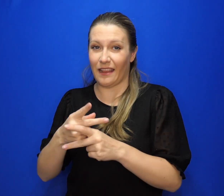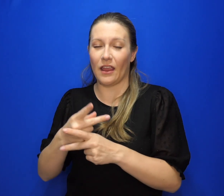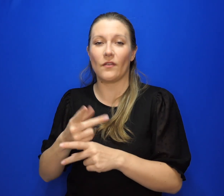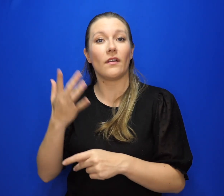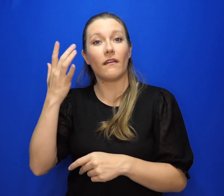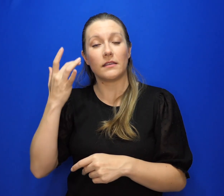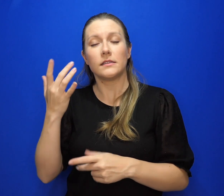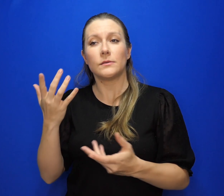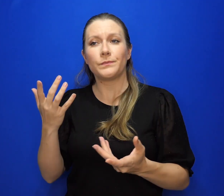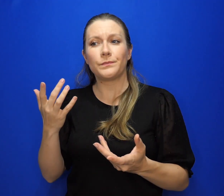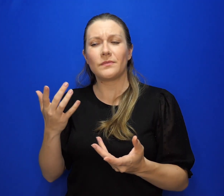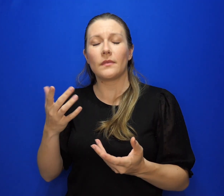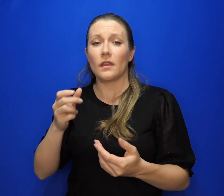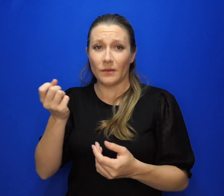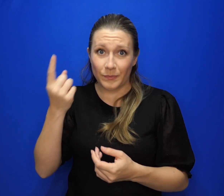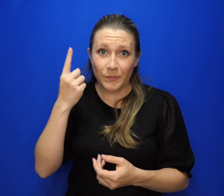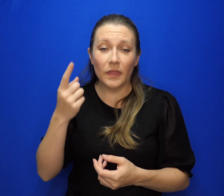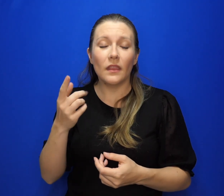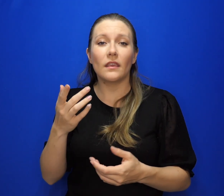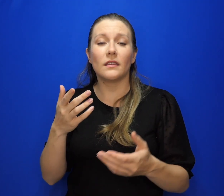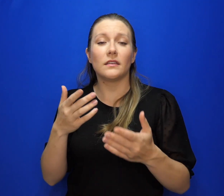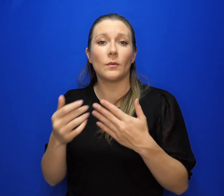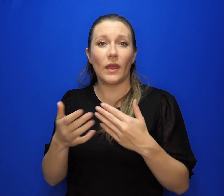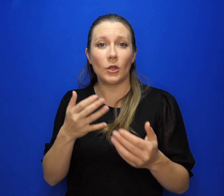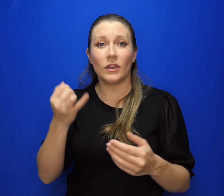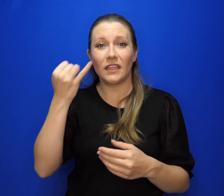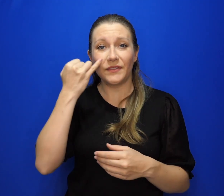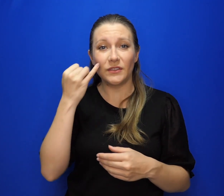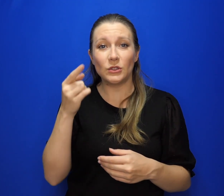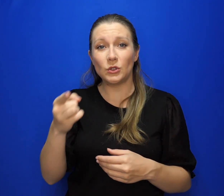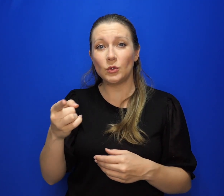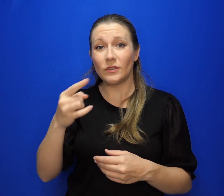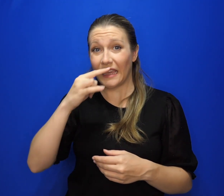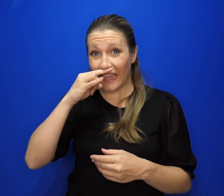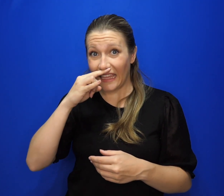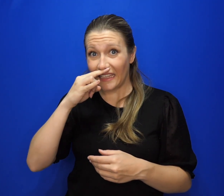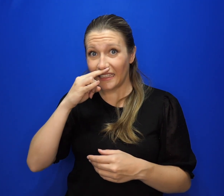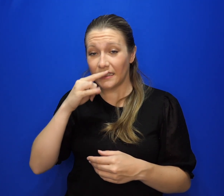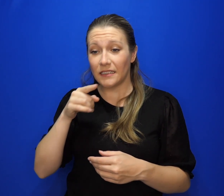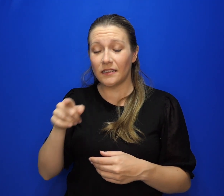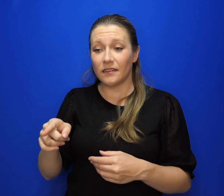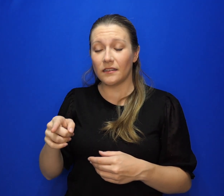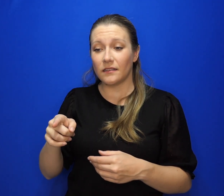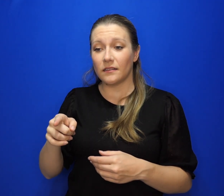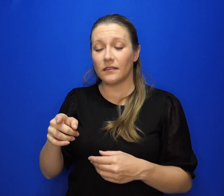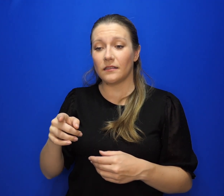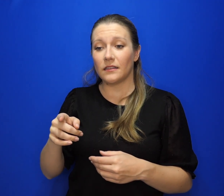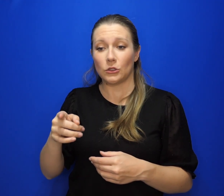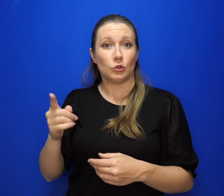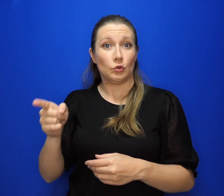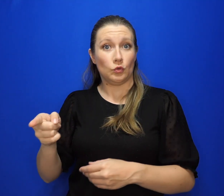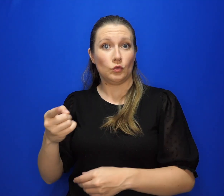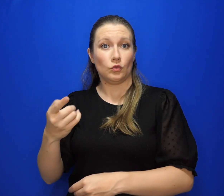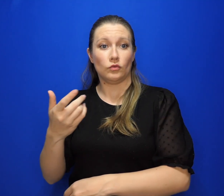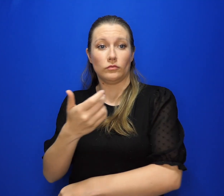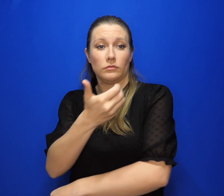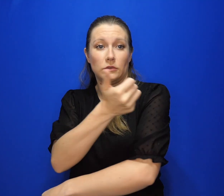Because listen, even if you're a kid, even, and you inject 4 or 5